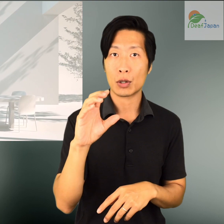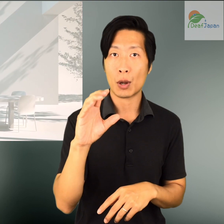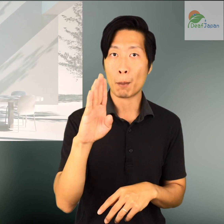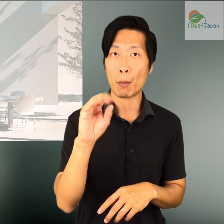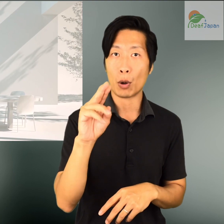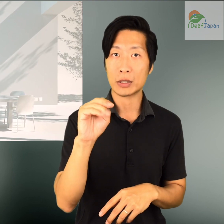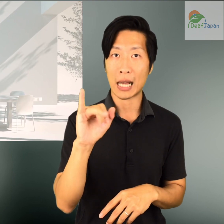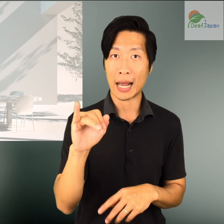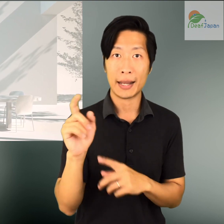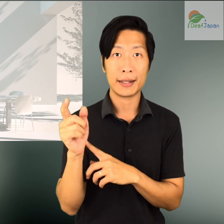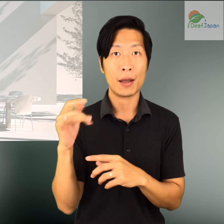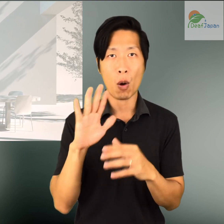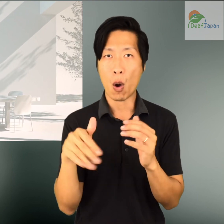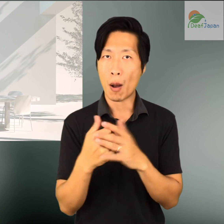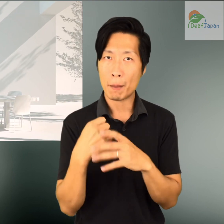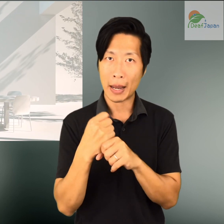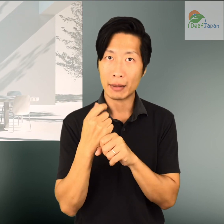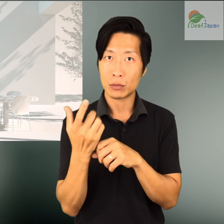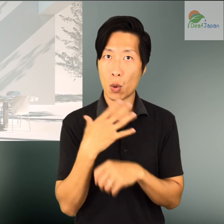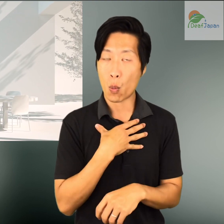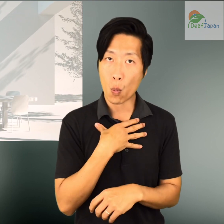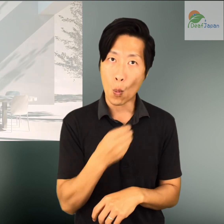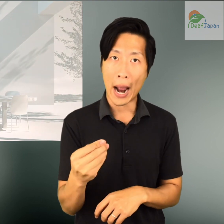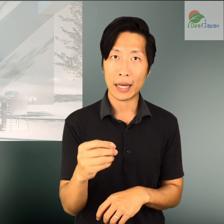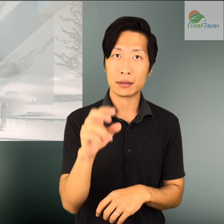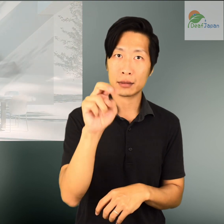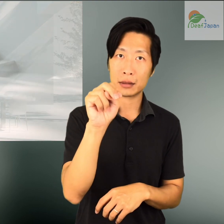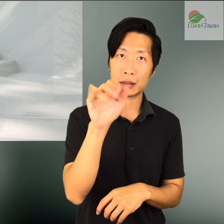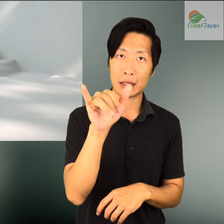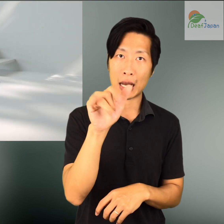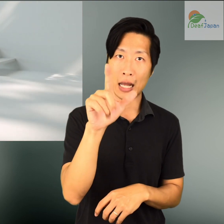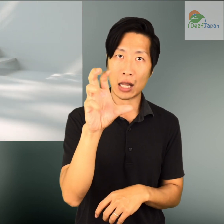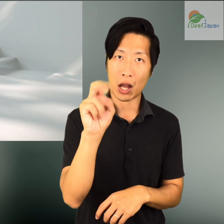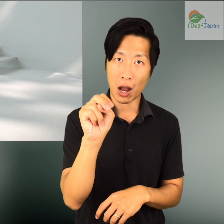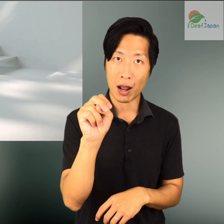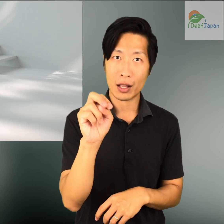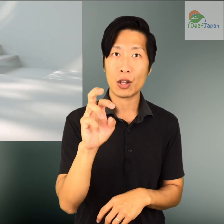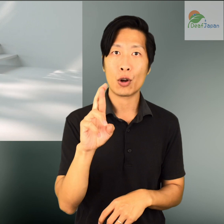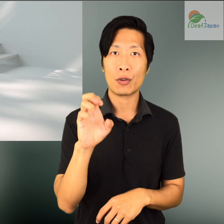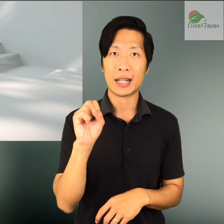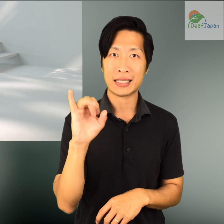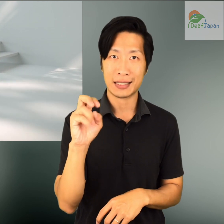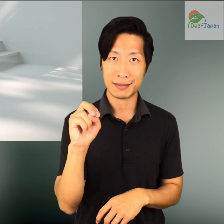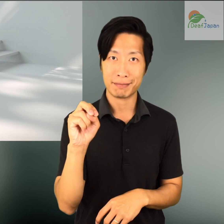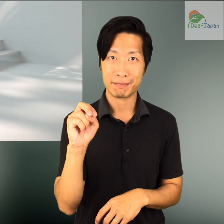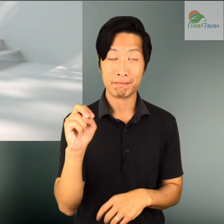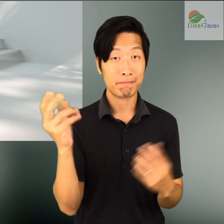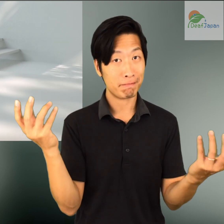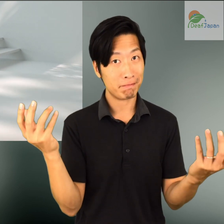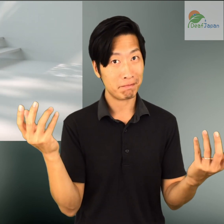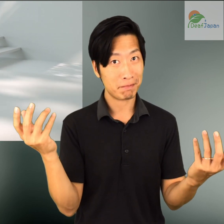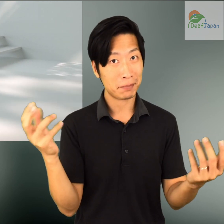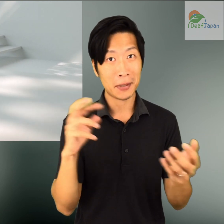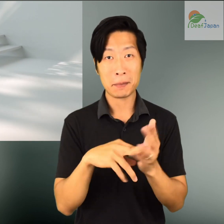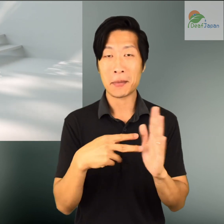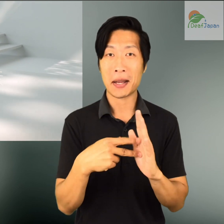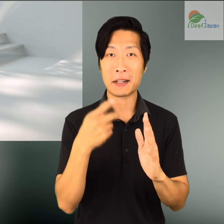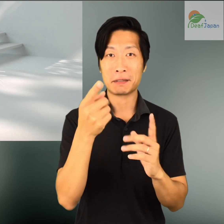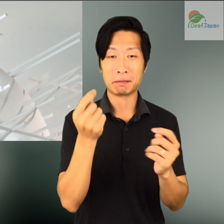of Grid-Bonsai offers a solution to that, offering bonsai plants made entirely out of white